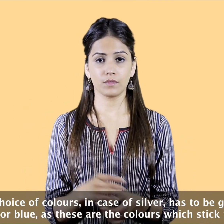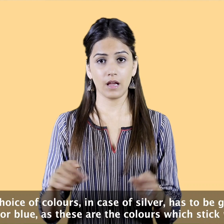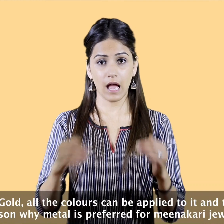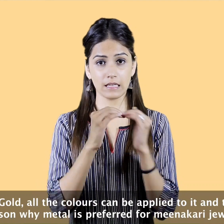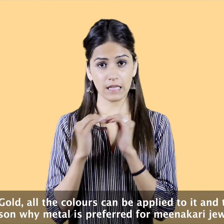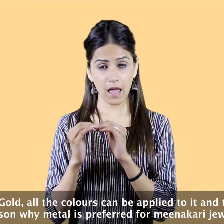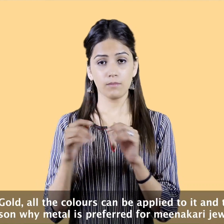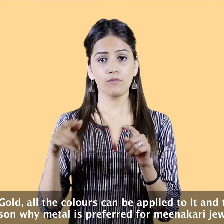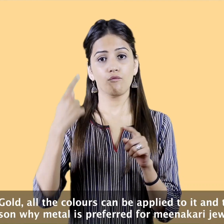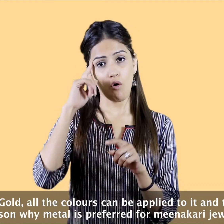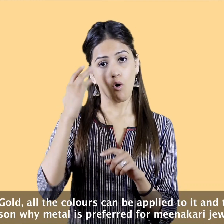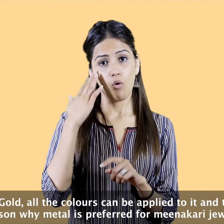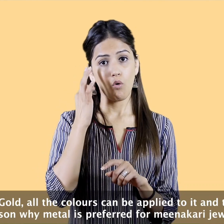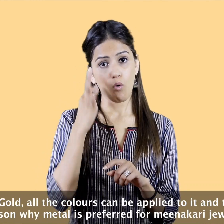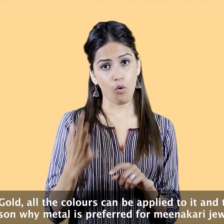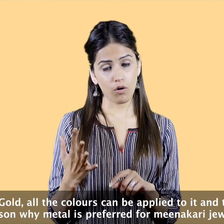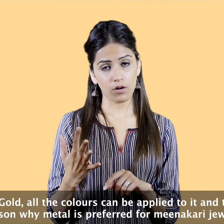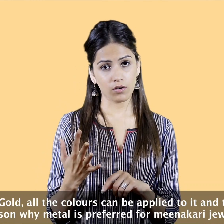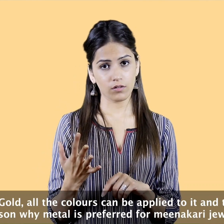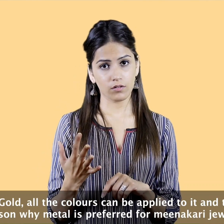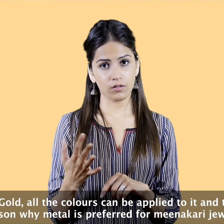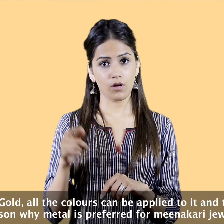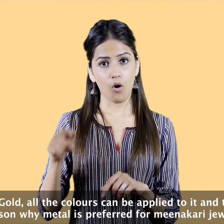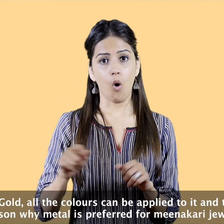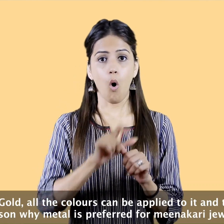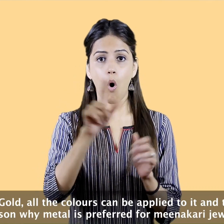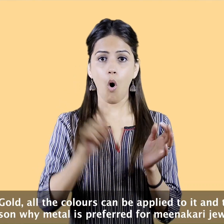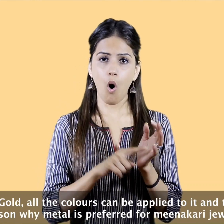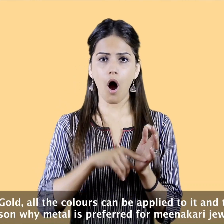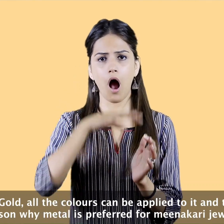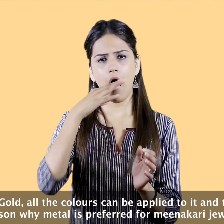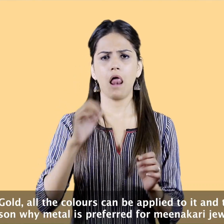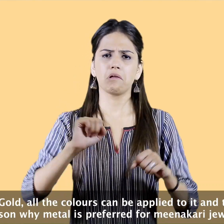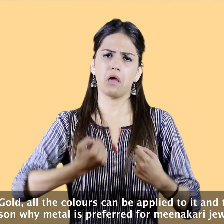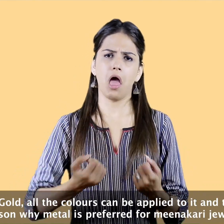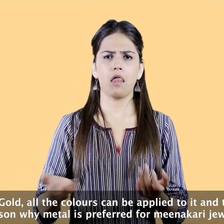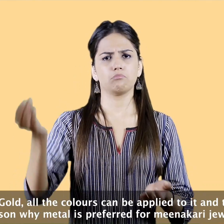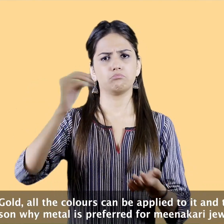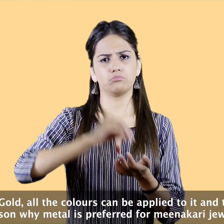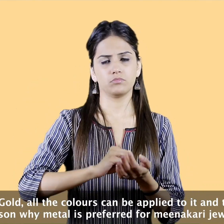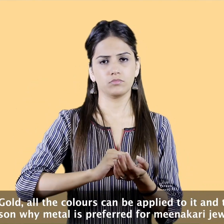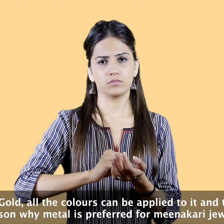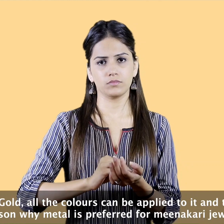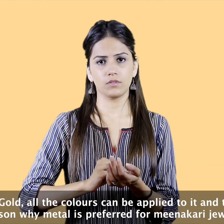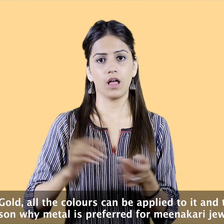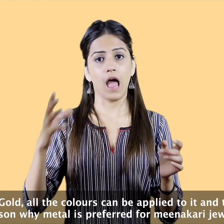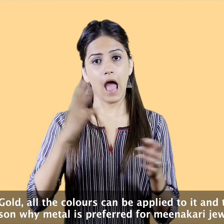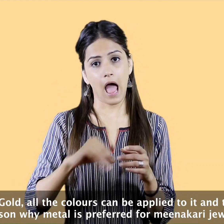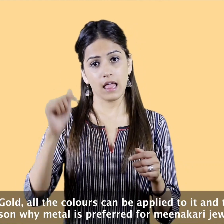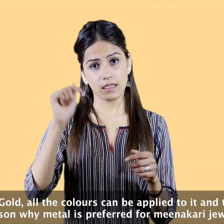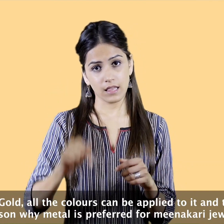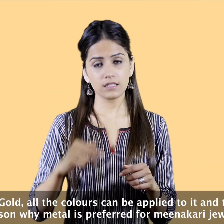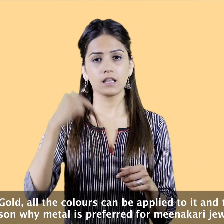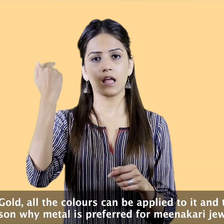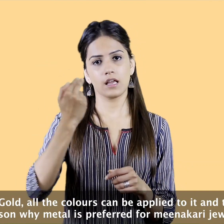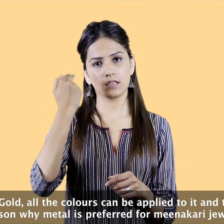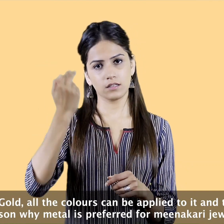As for gold, all the colors can be applied to it, and this is also the reason why metal is preferred for